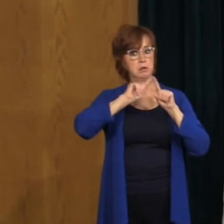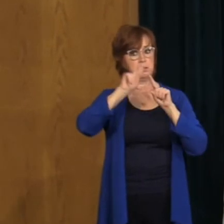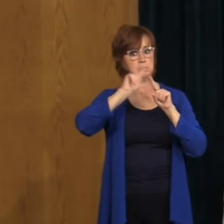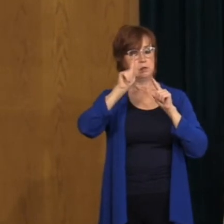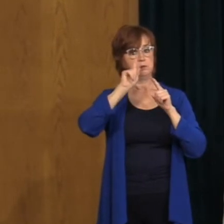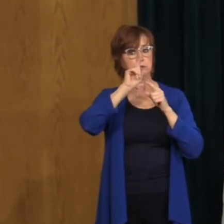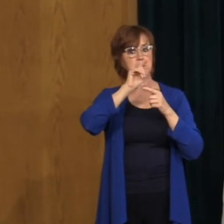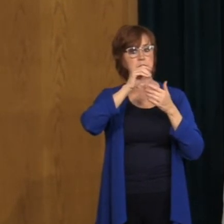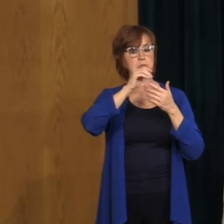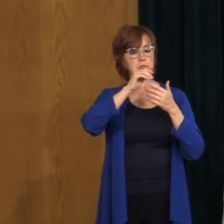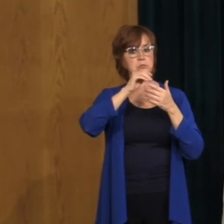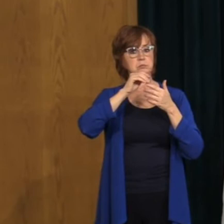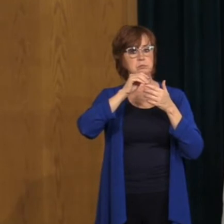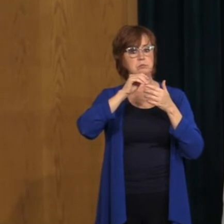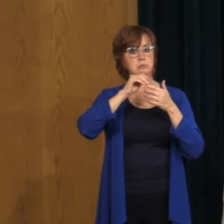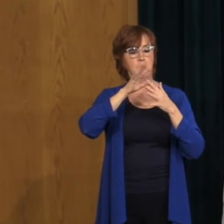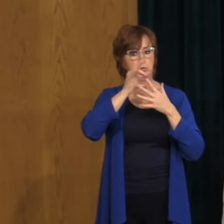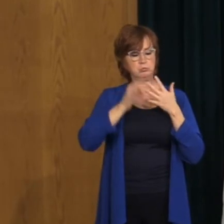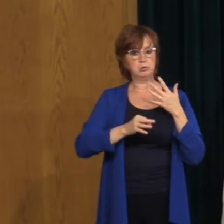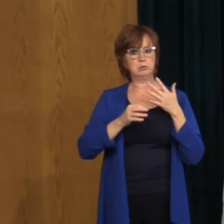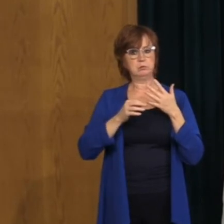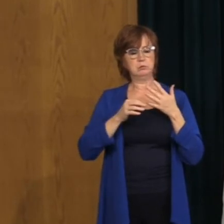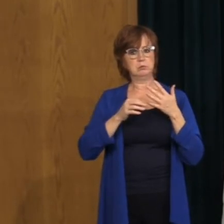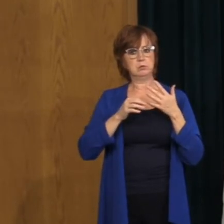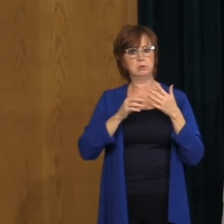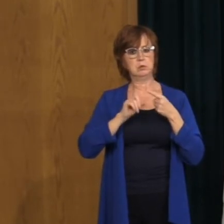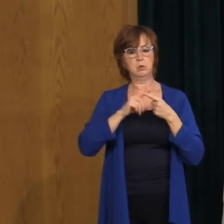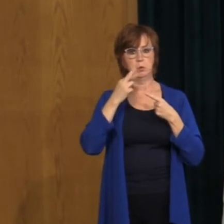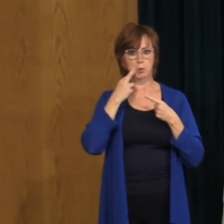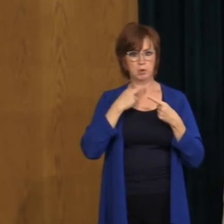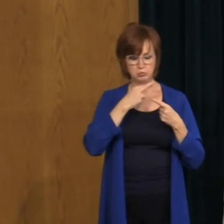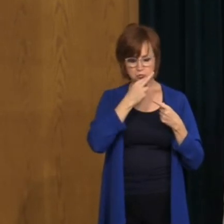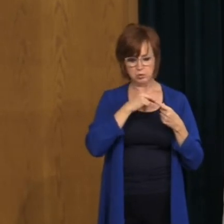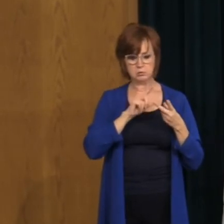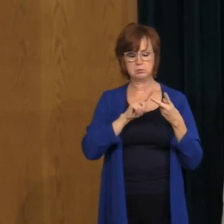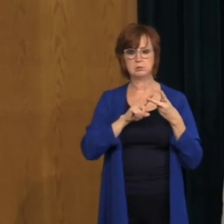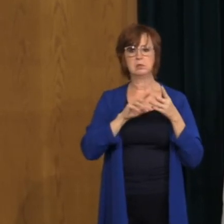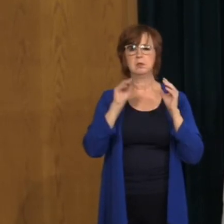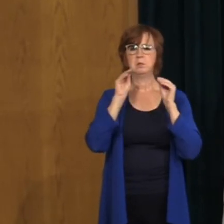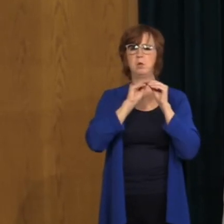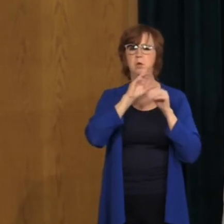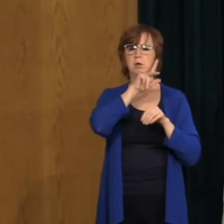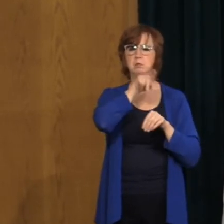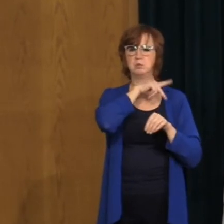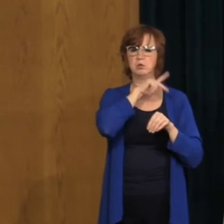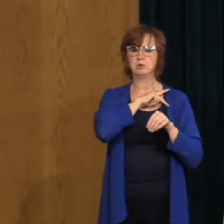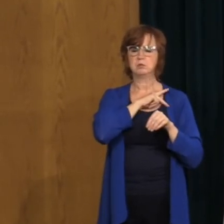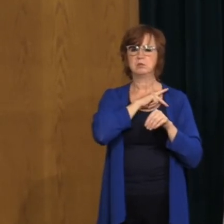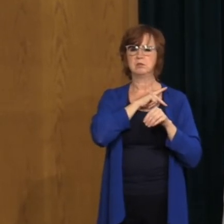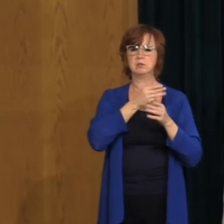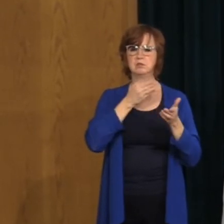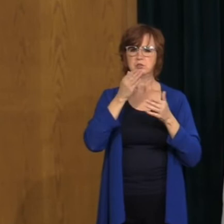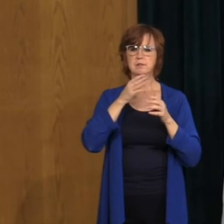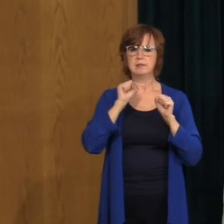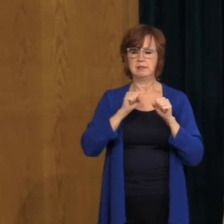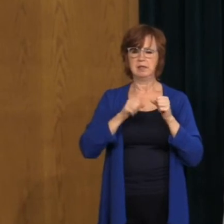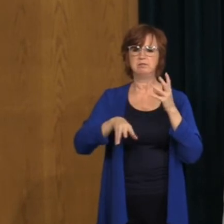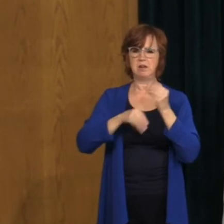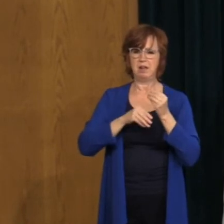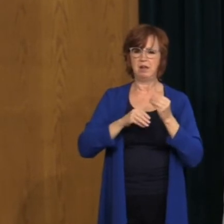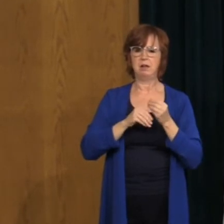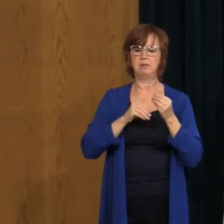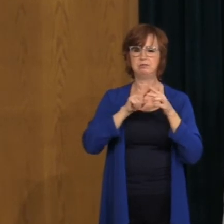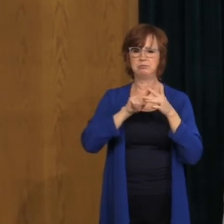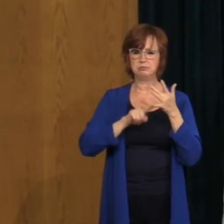example, restaurants, as well as some additional personal services. Also working with a number of community services, if you